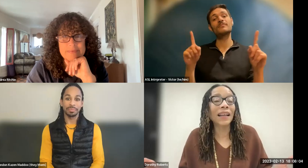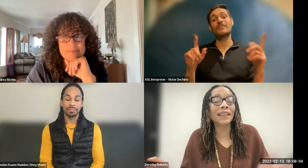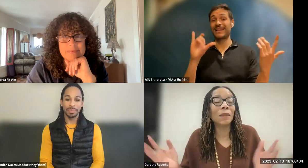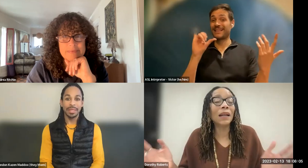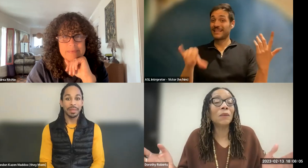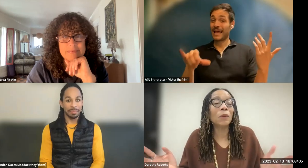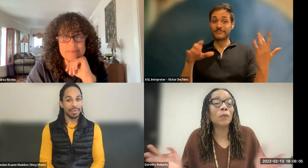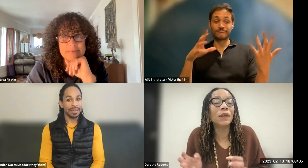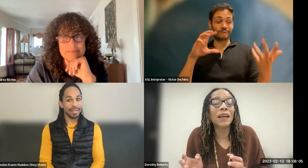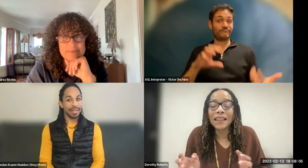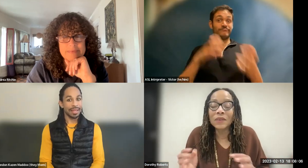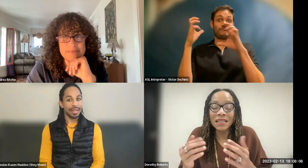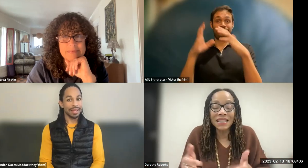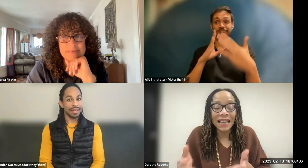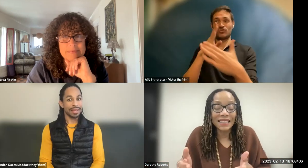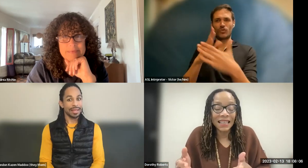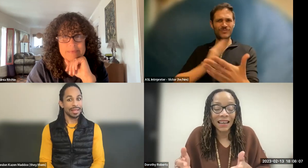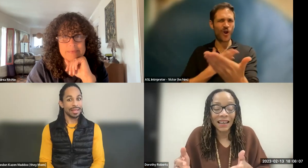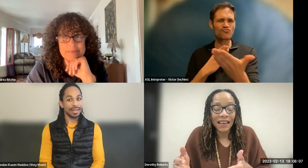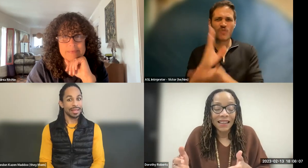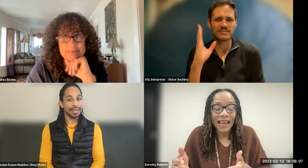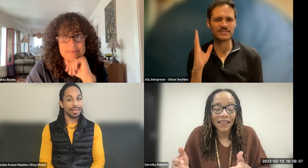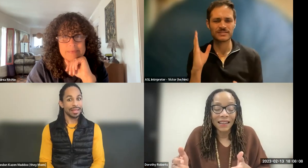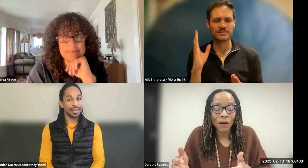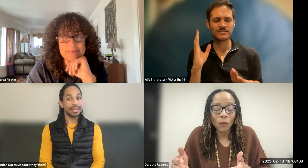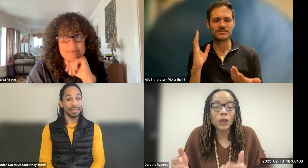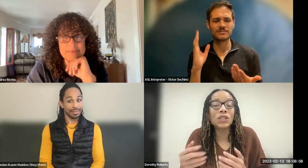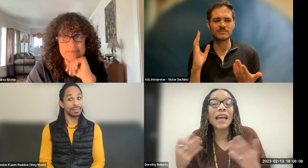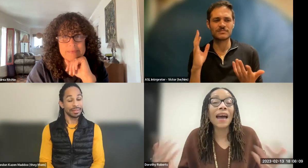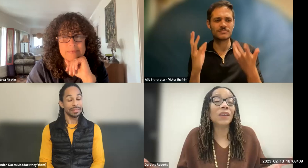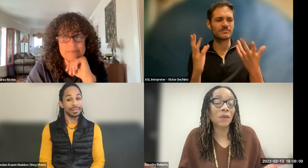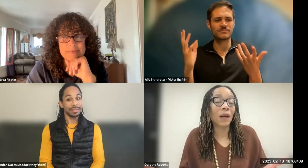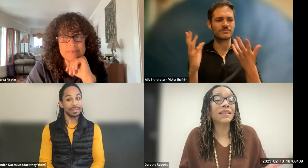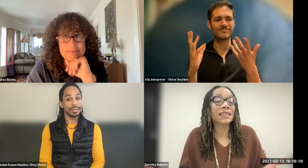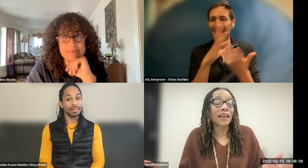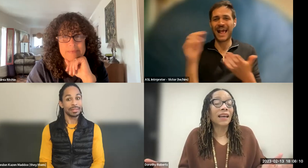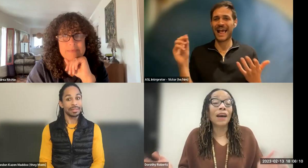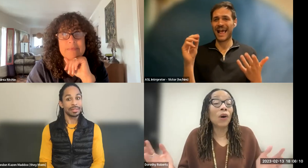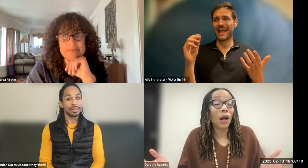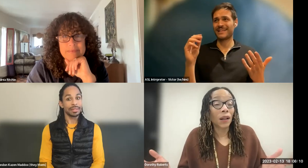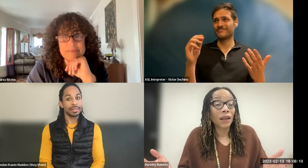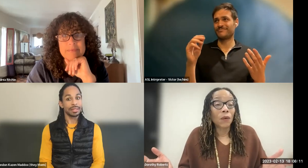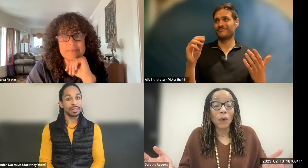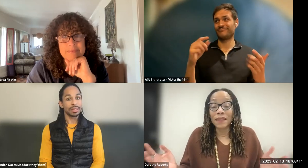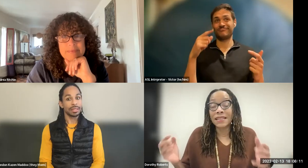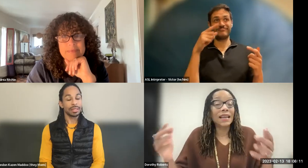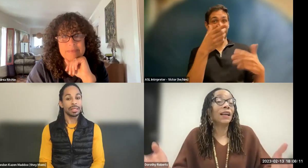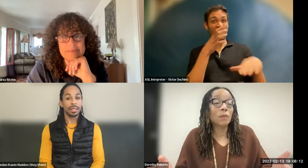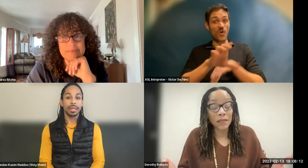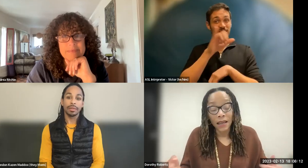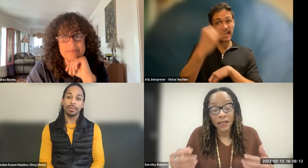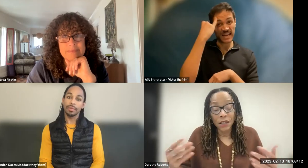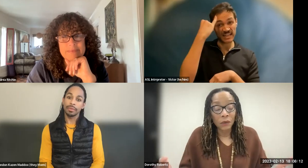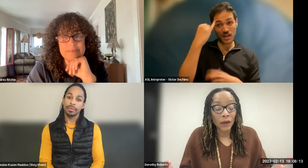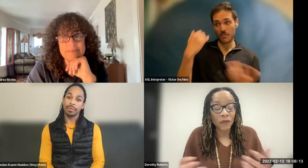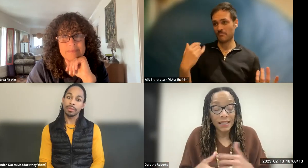course, they violate them anyway, but there is this idea that we shouldn't have any rights at all when the state